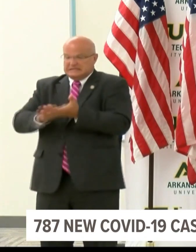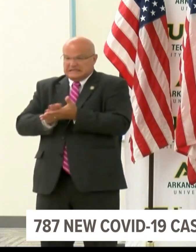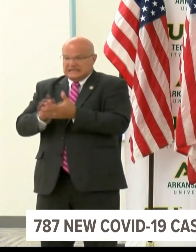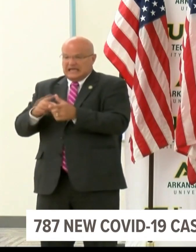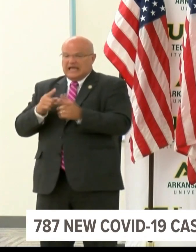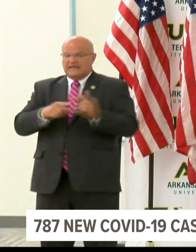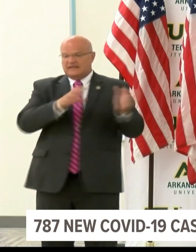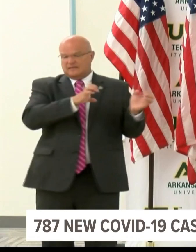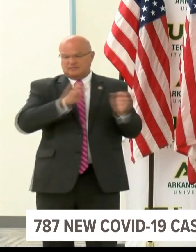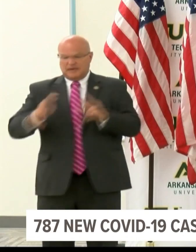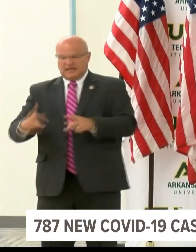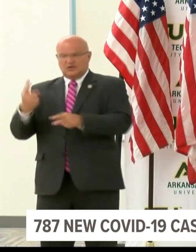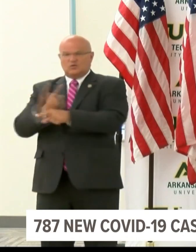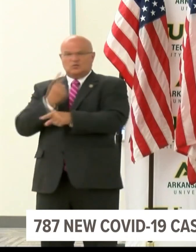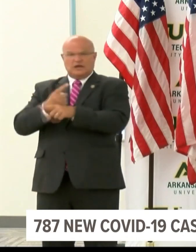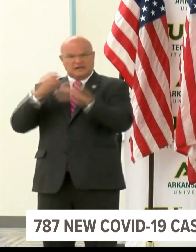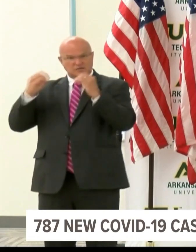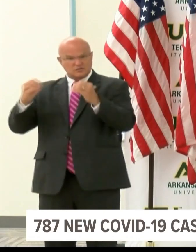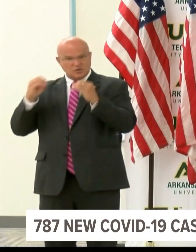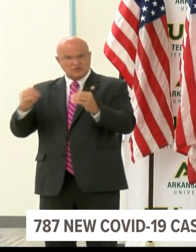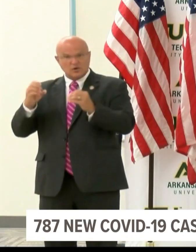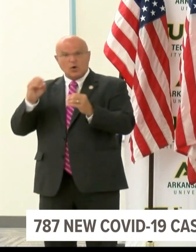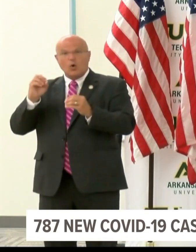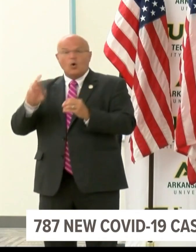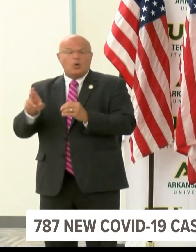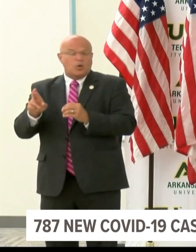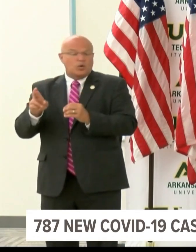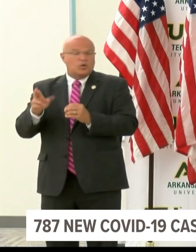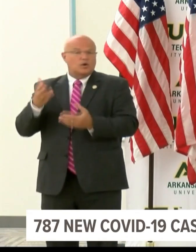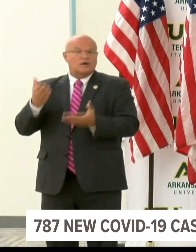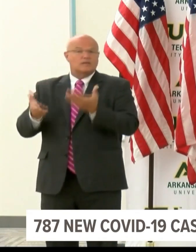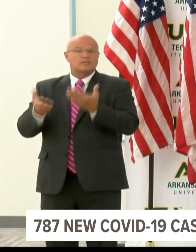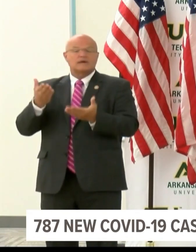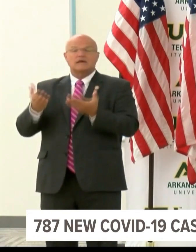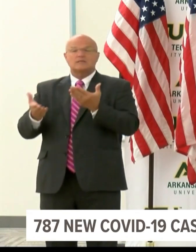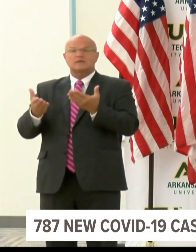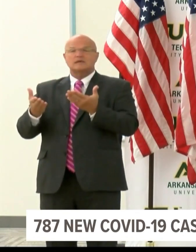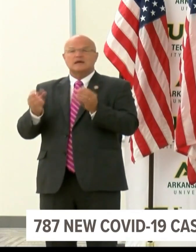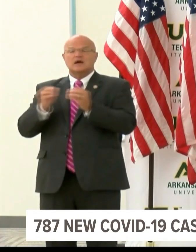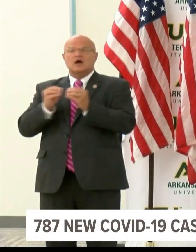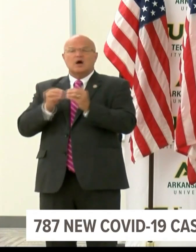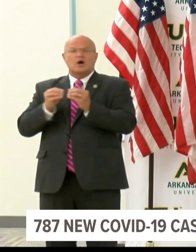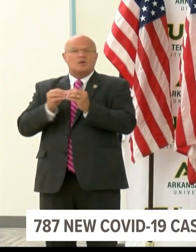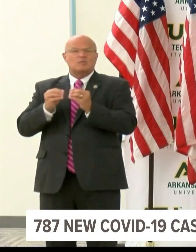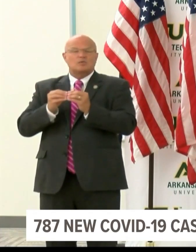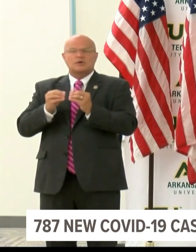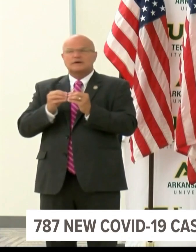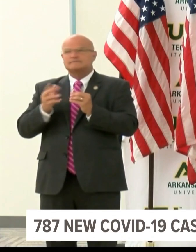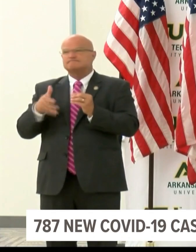then move back into regular instruction, or it could be a more